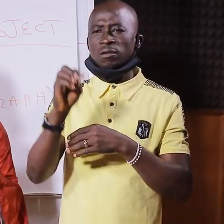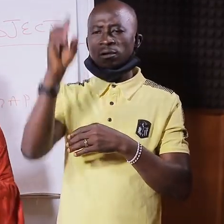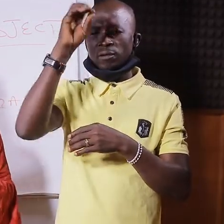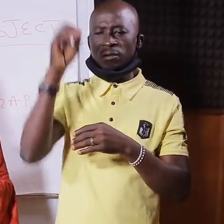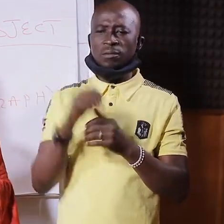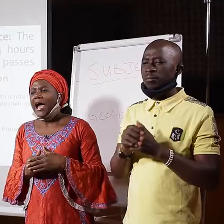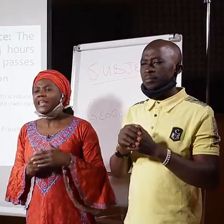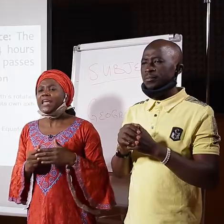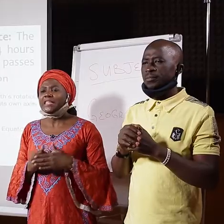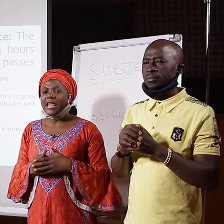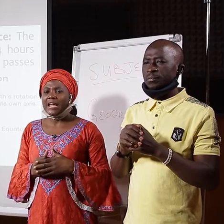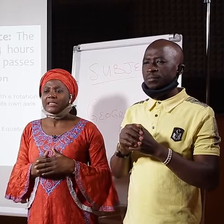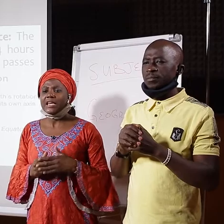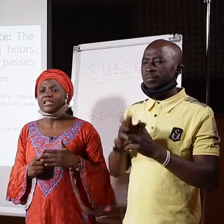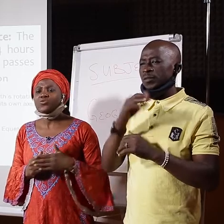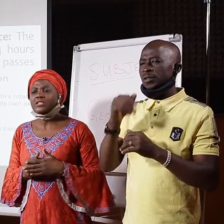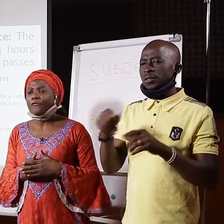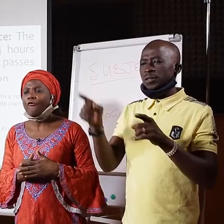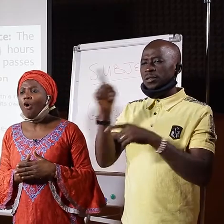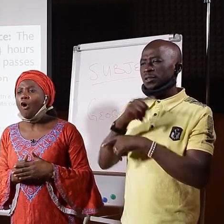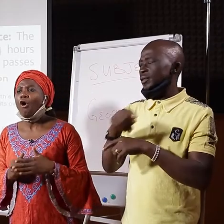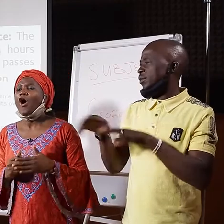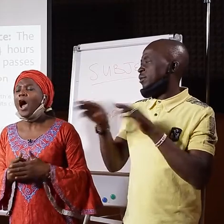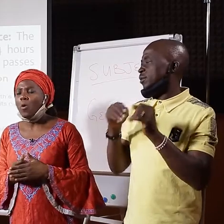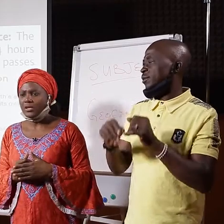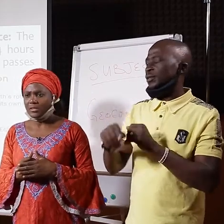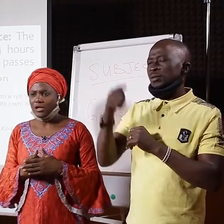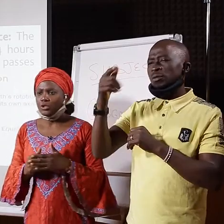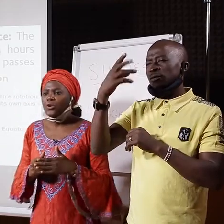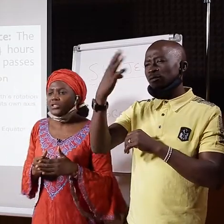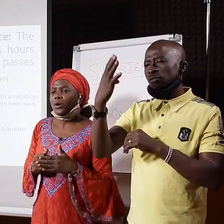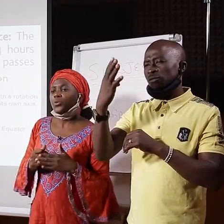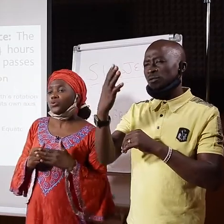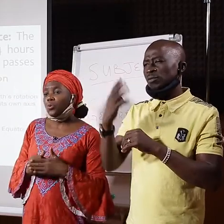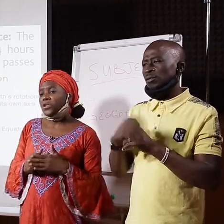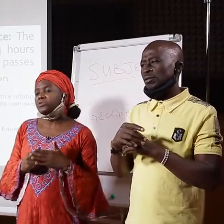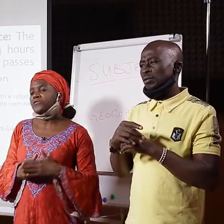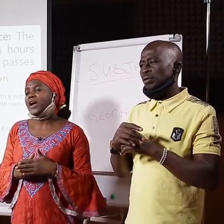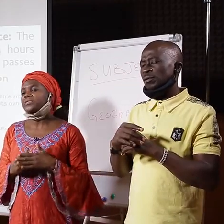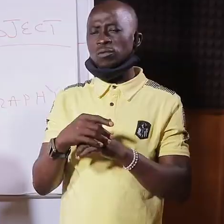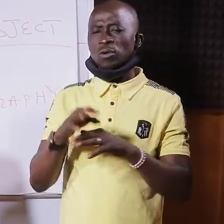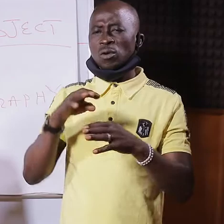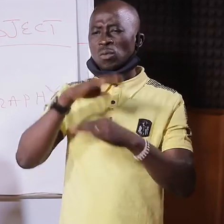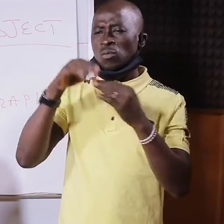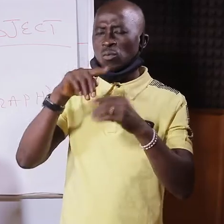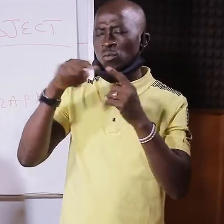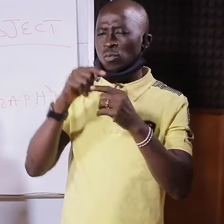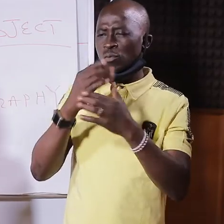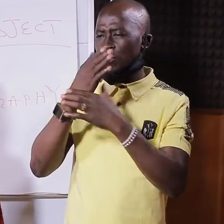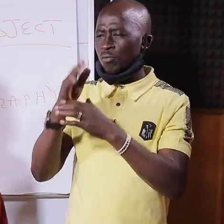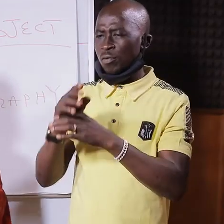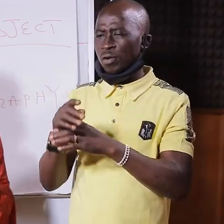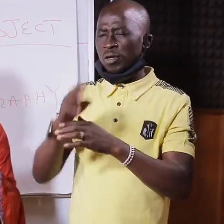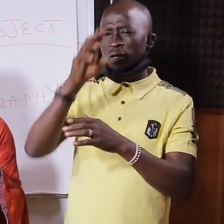360 degrees. And a day takes 24 hours. No, so when you divide